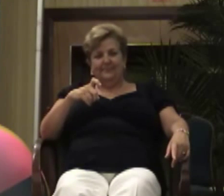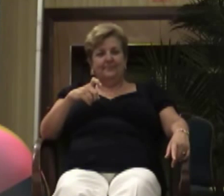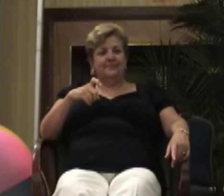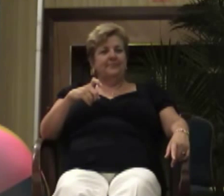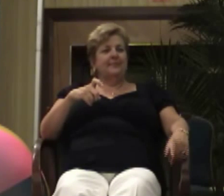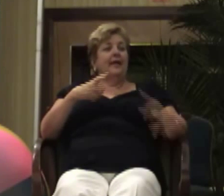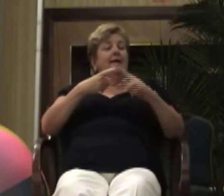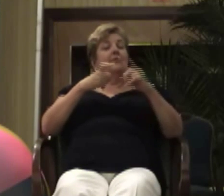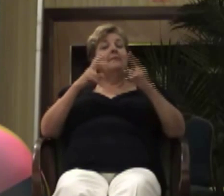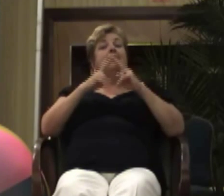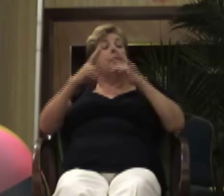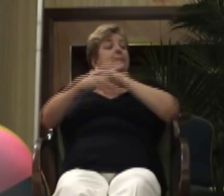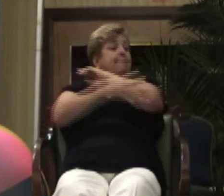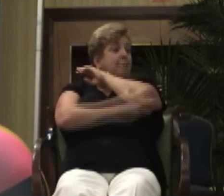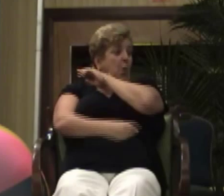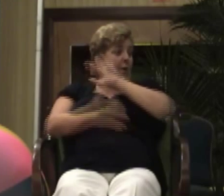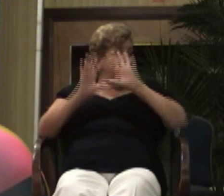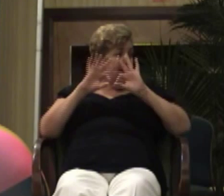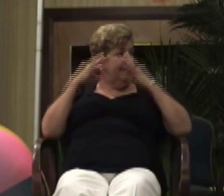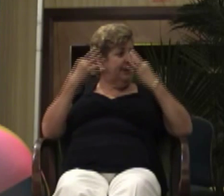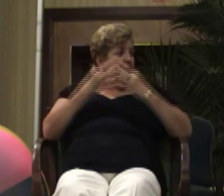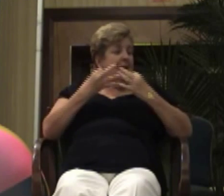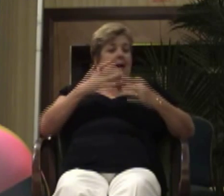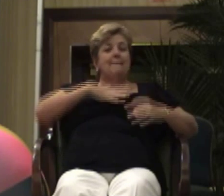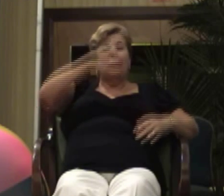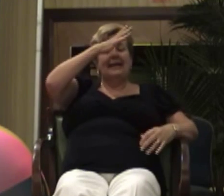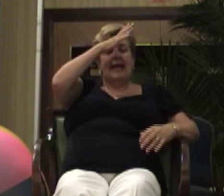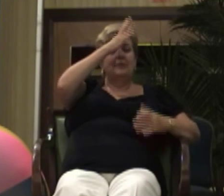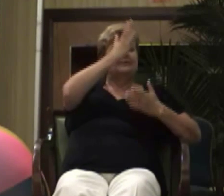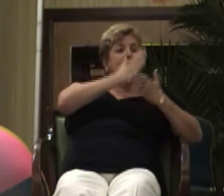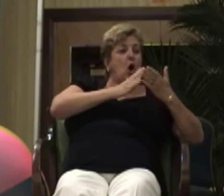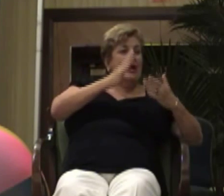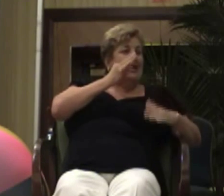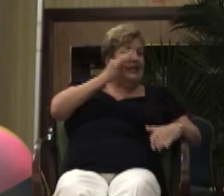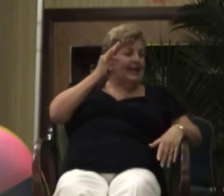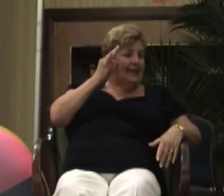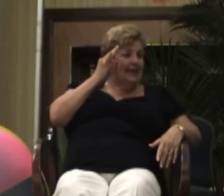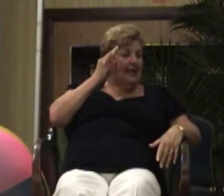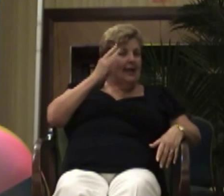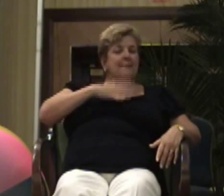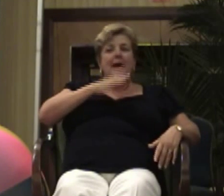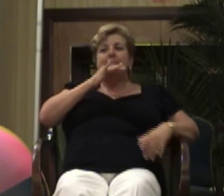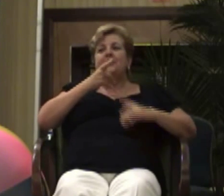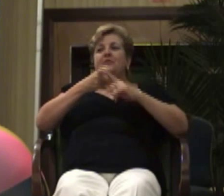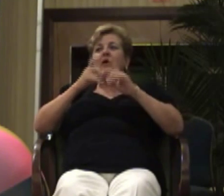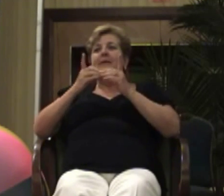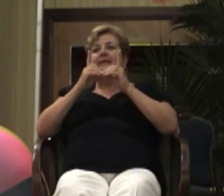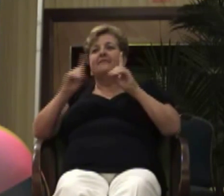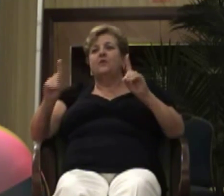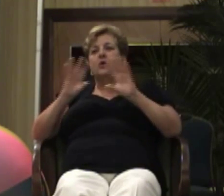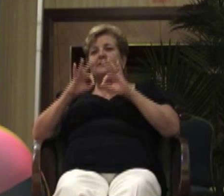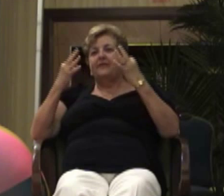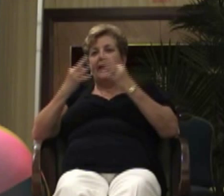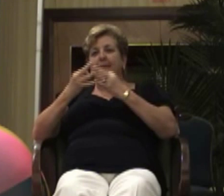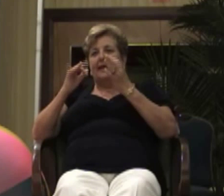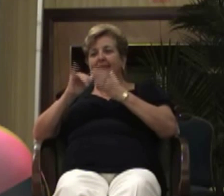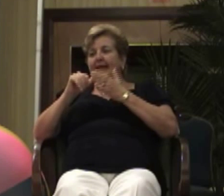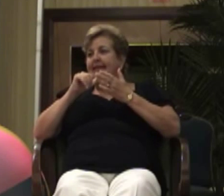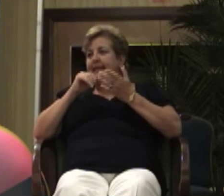poor family. My daddy was part Indian, and my mama was from a divorced family that did not happen in those days.